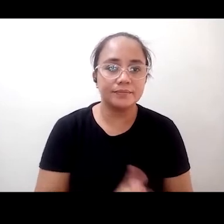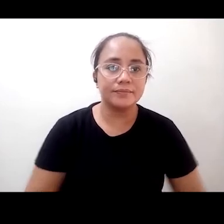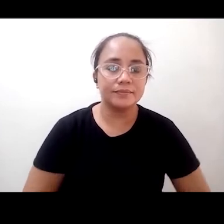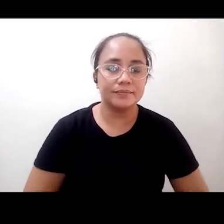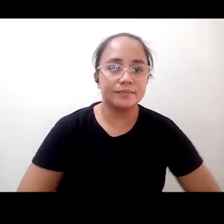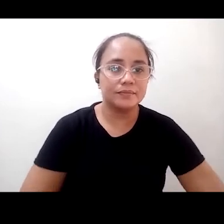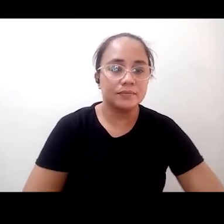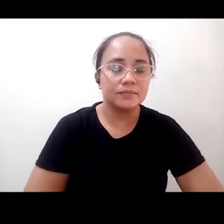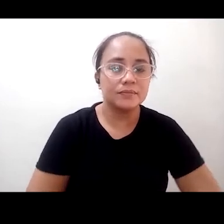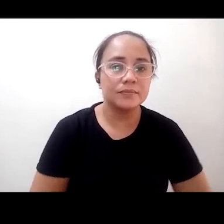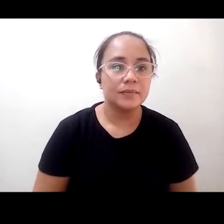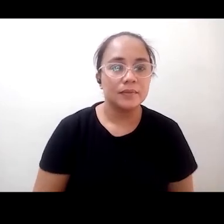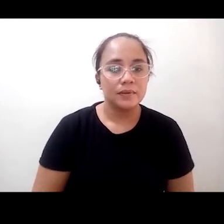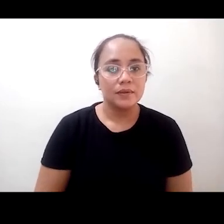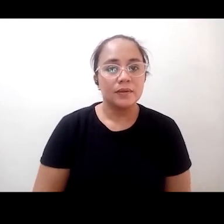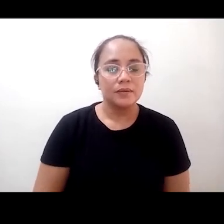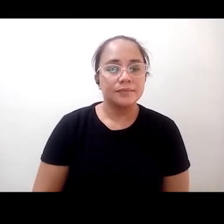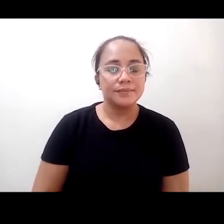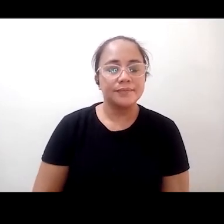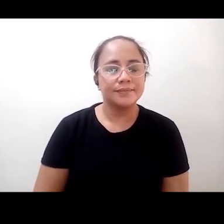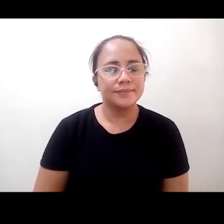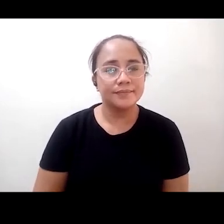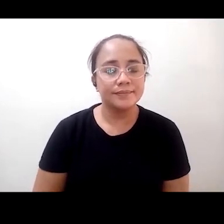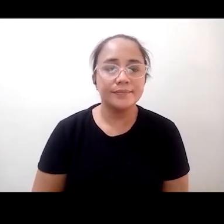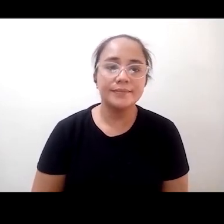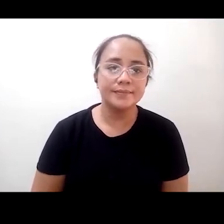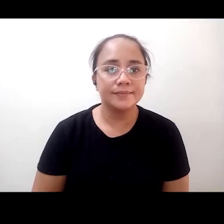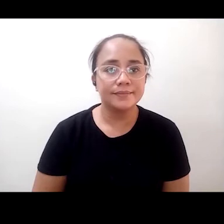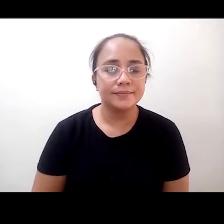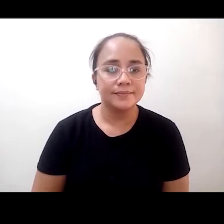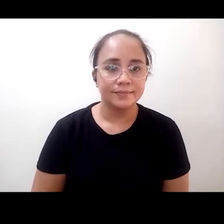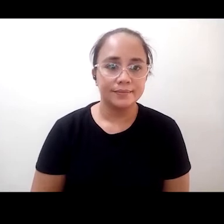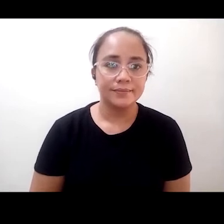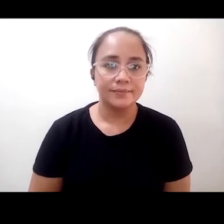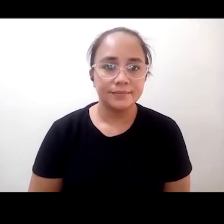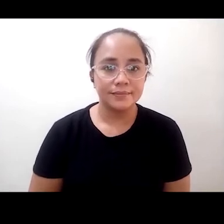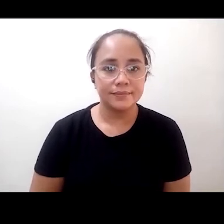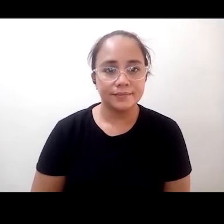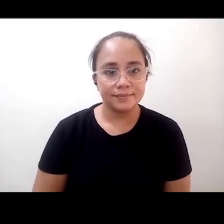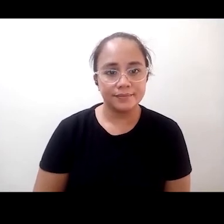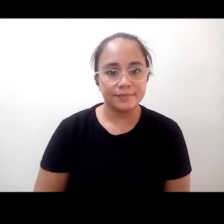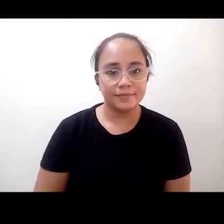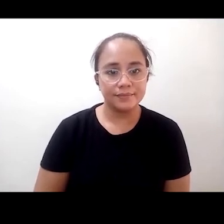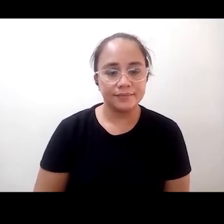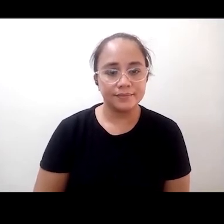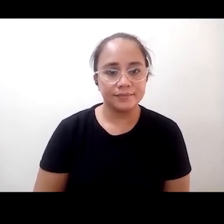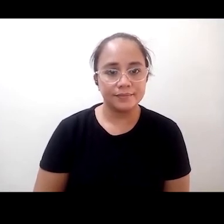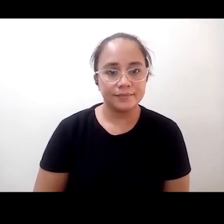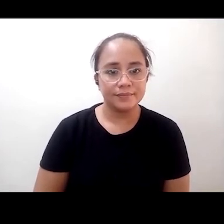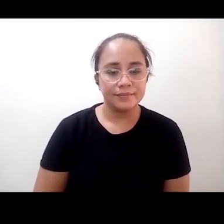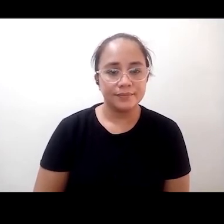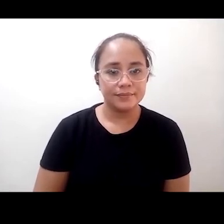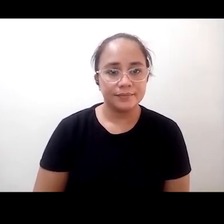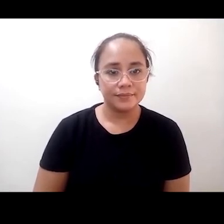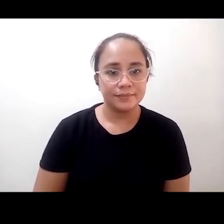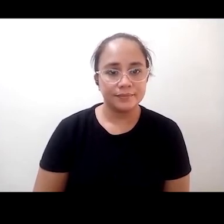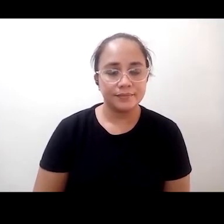So basically, sir, it's the n and num are aligned with object and predicate